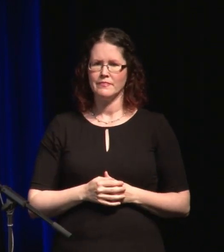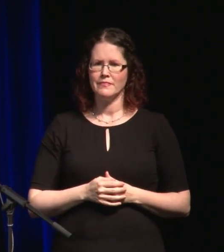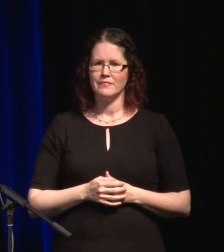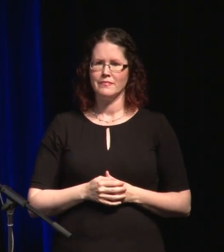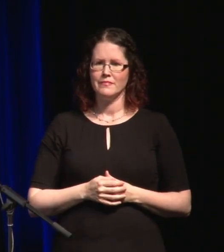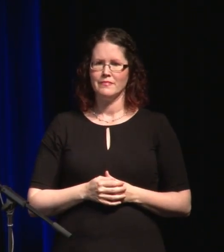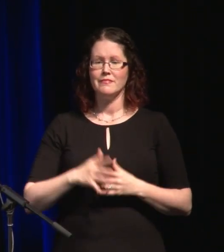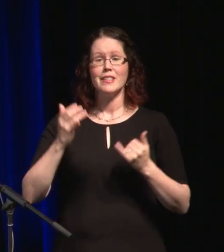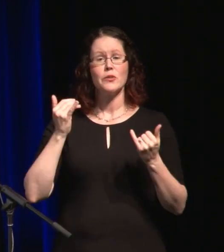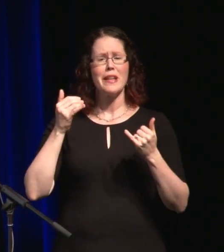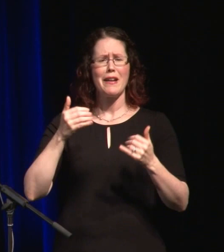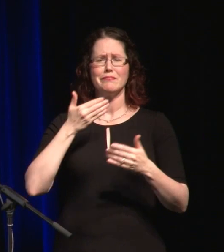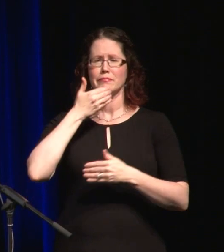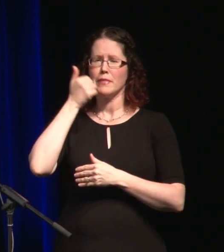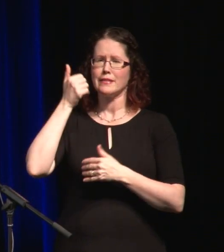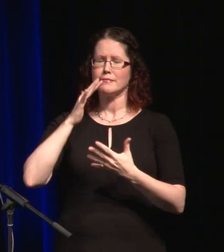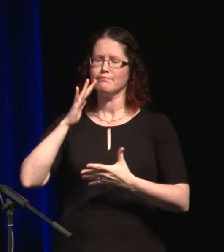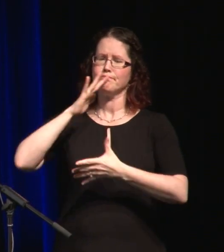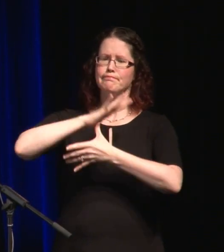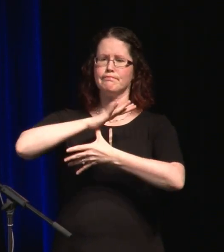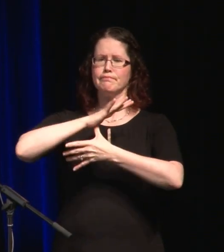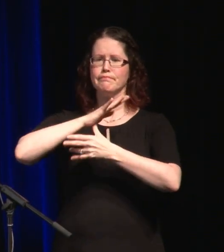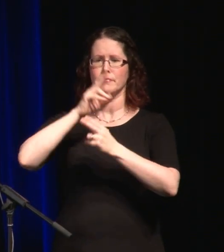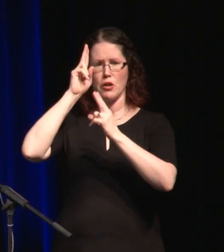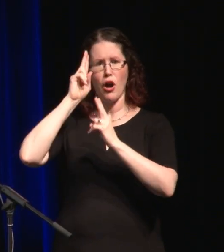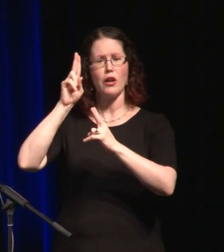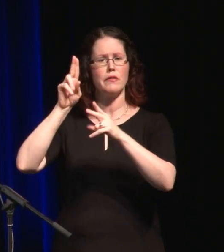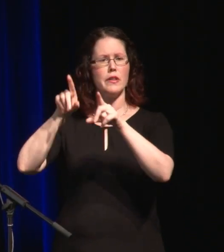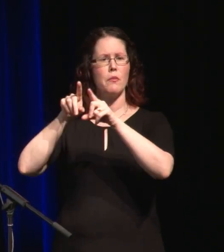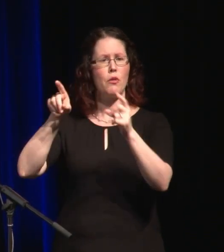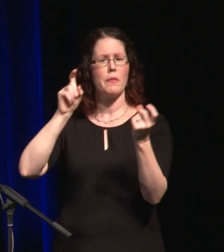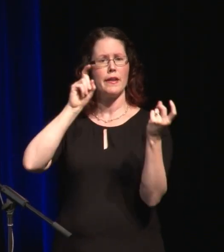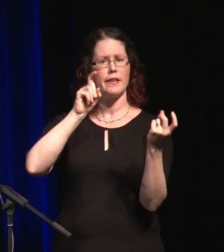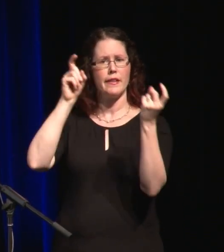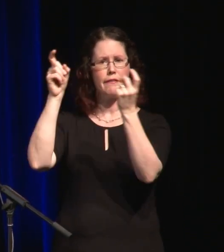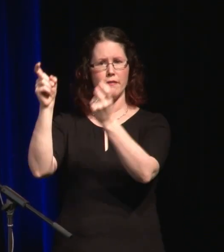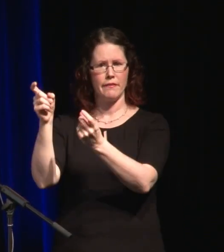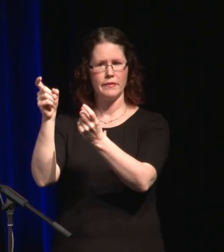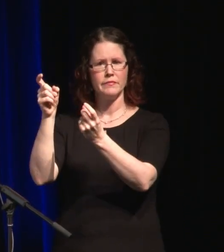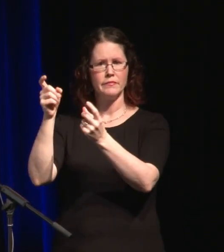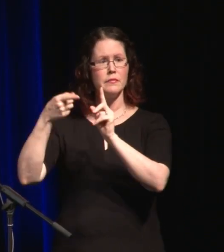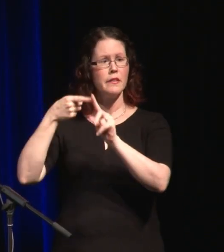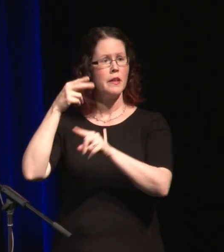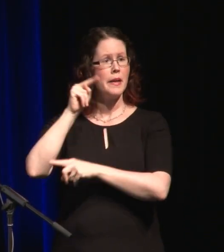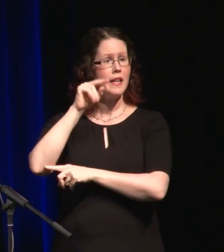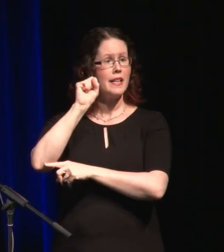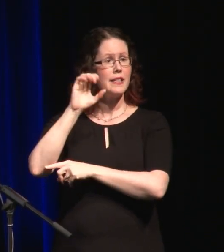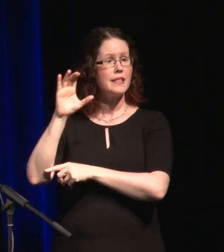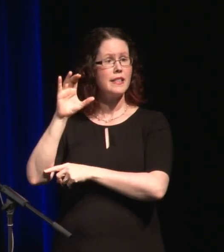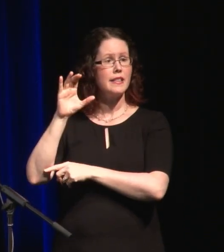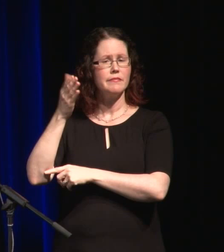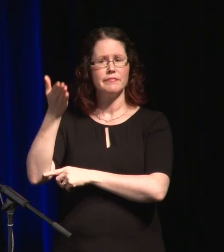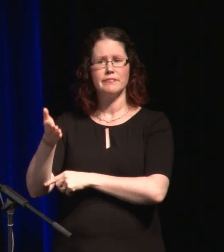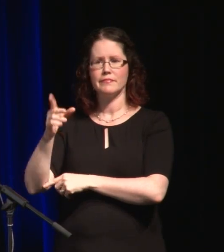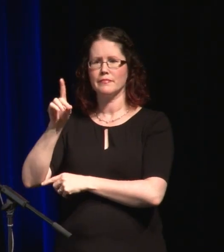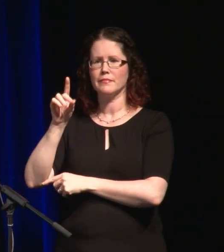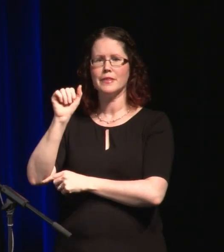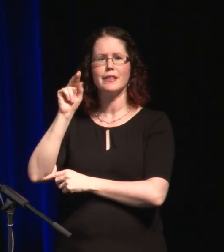now to present the highest honor award by the college, the Honorary Diploma, to Daniel Christmas.